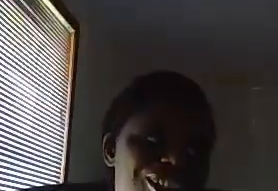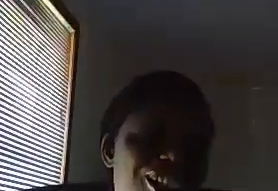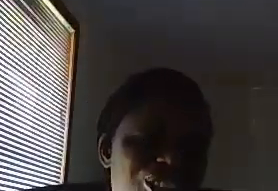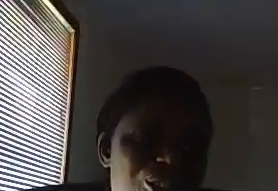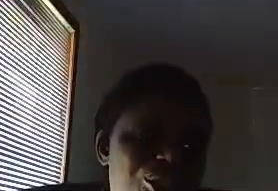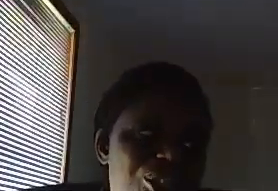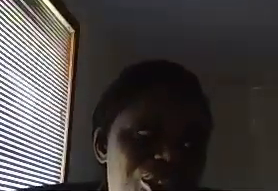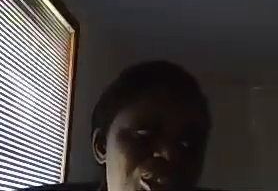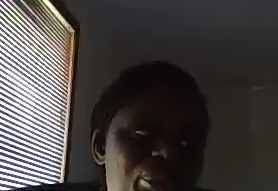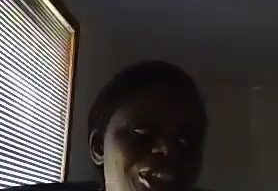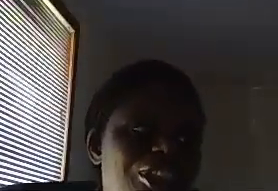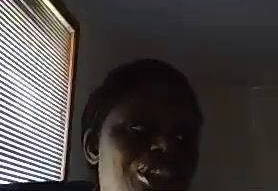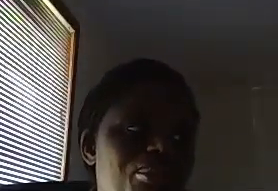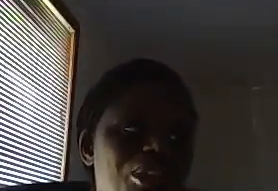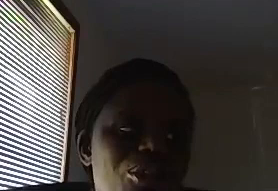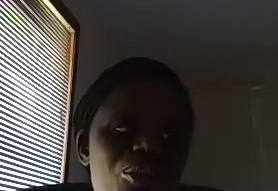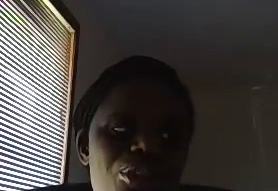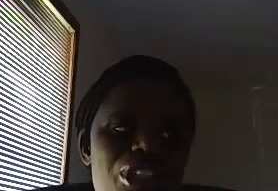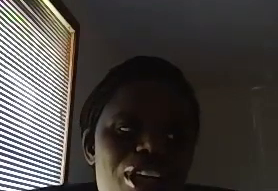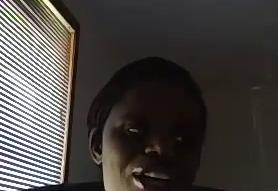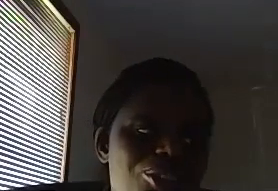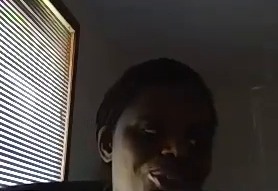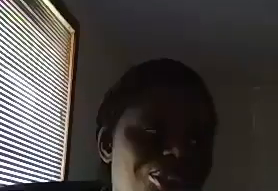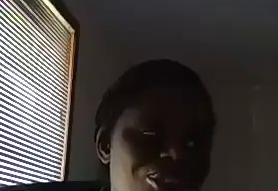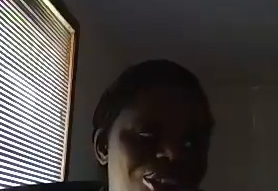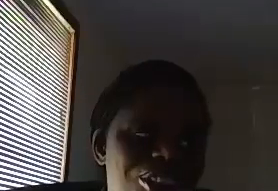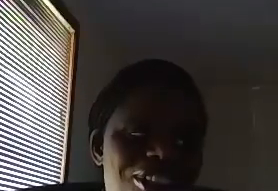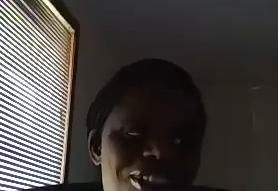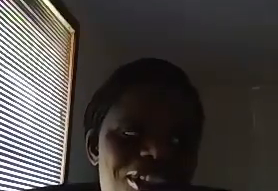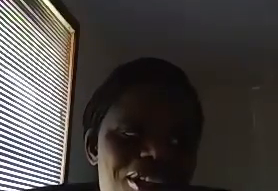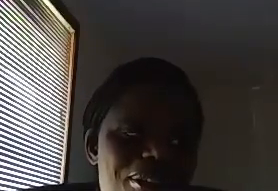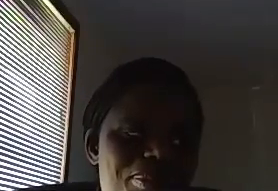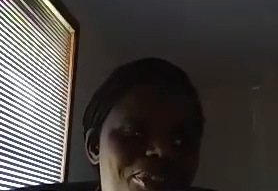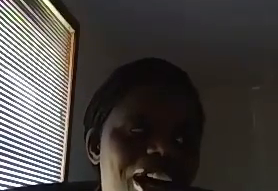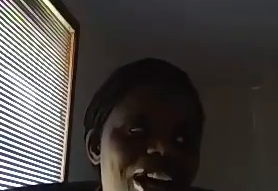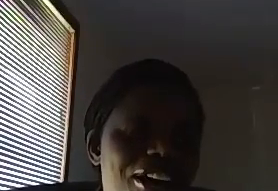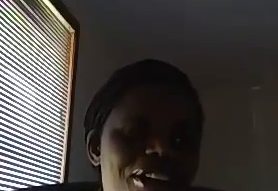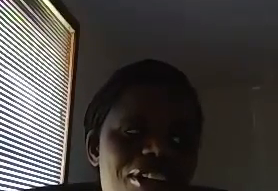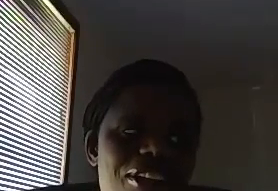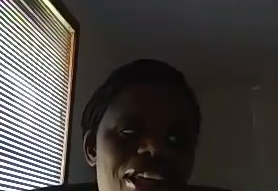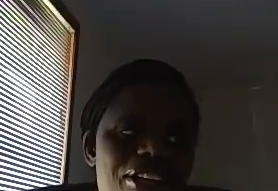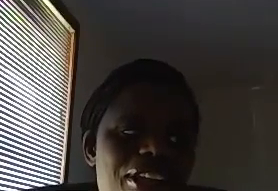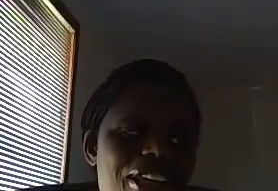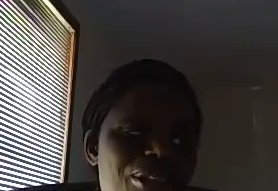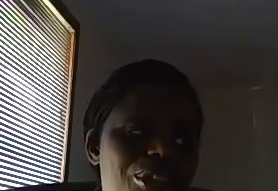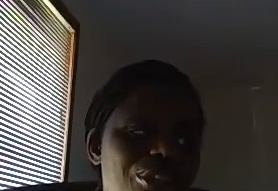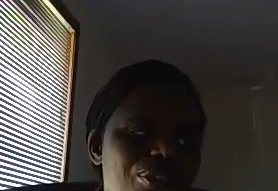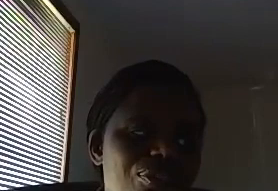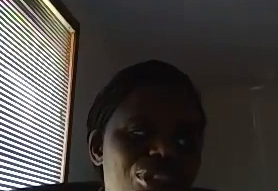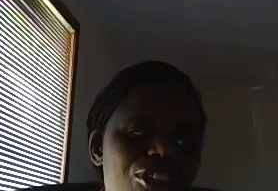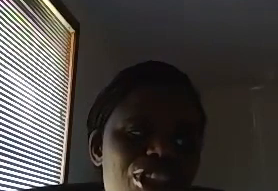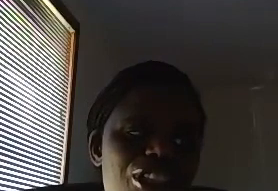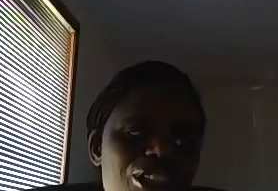I think school, especially middle school and high school, um, it